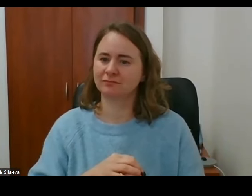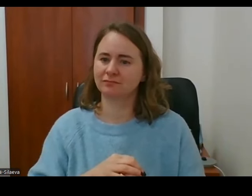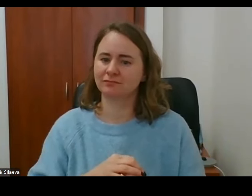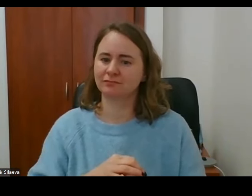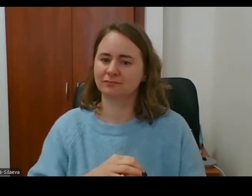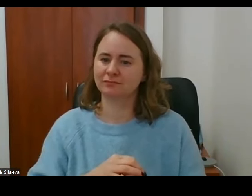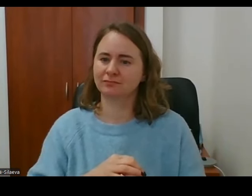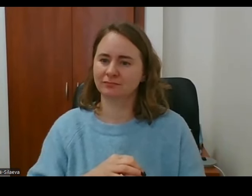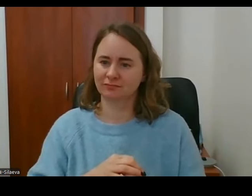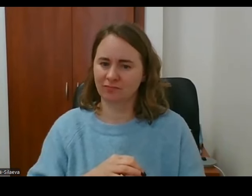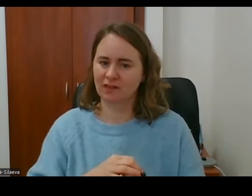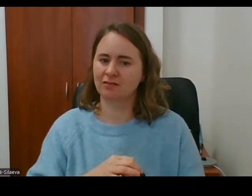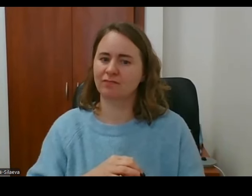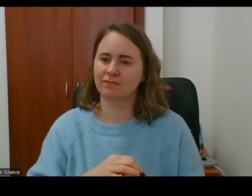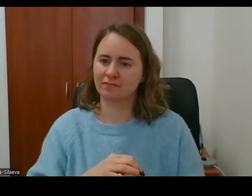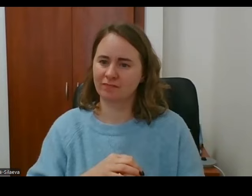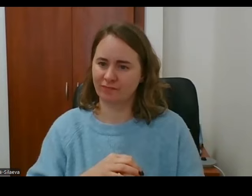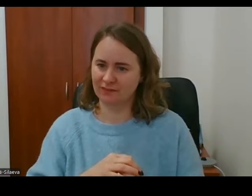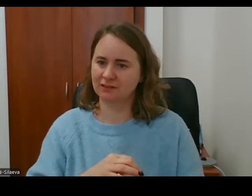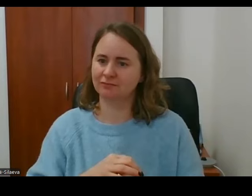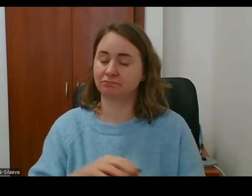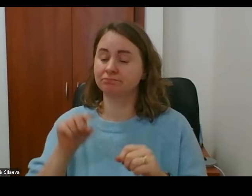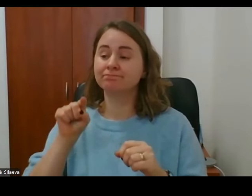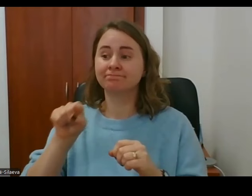their own communicational systems.